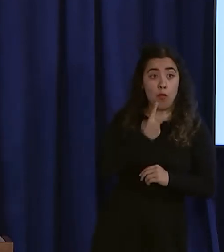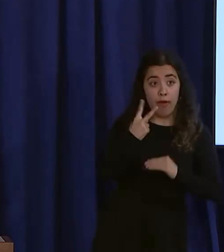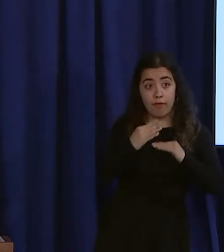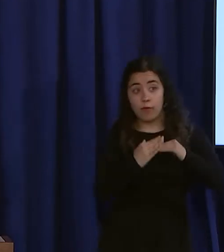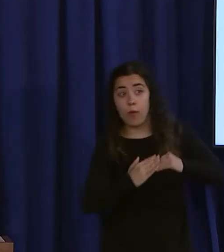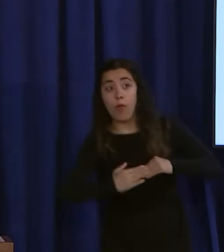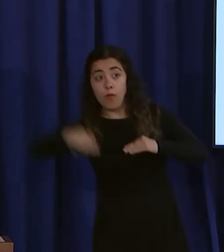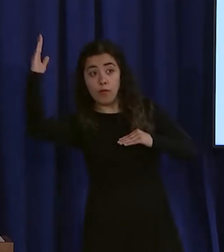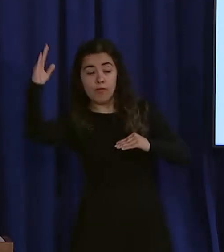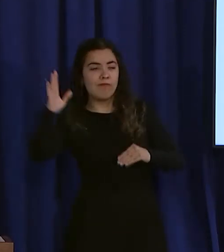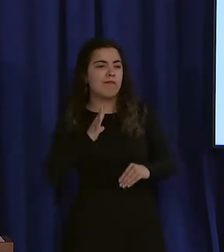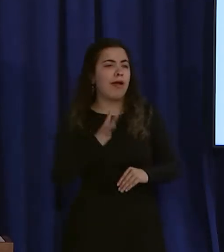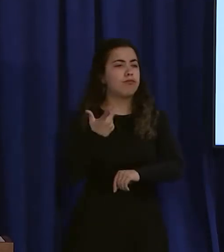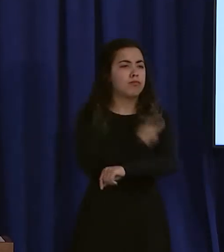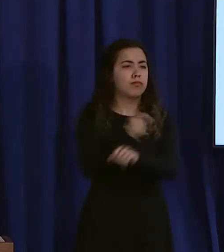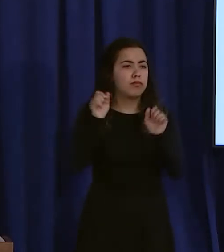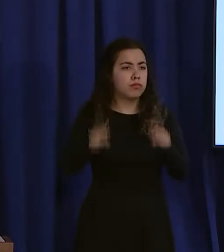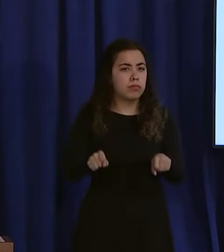available. You can go to